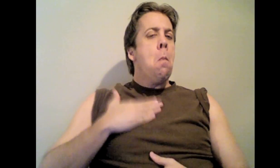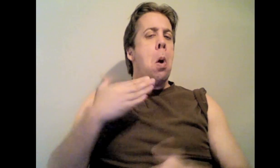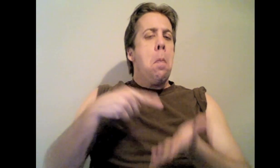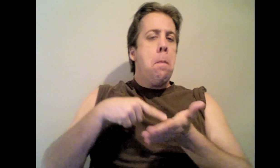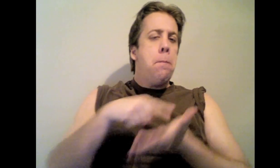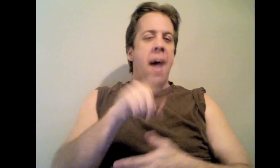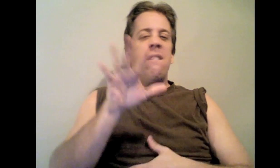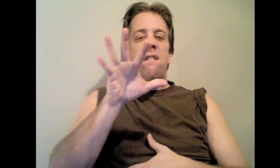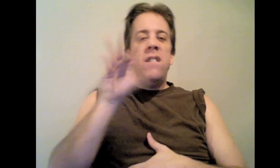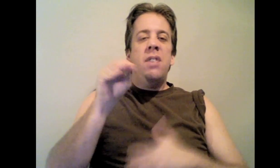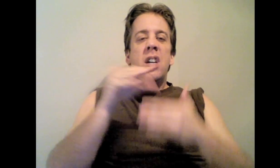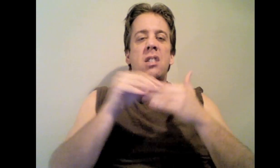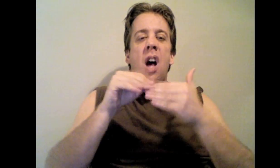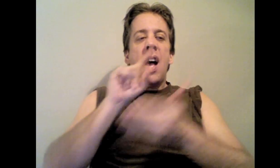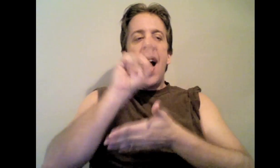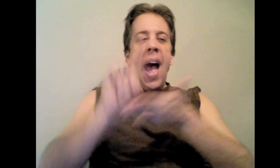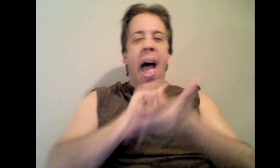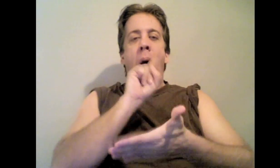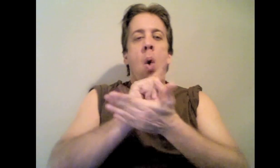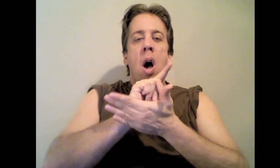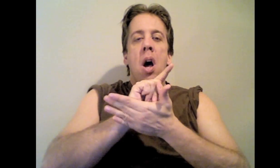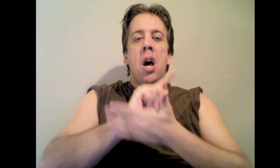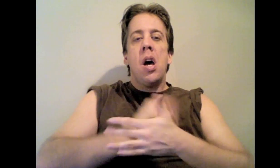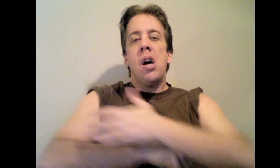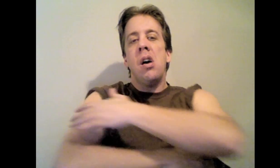So the job pays $50 an hour.